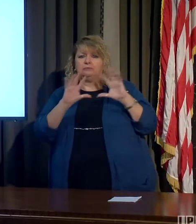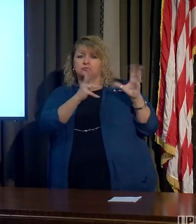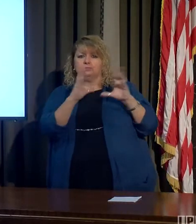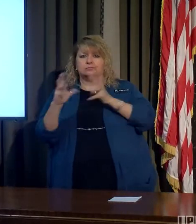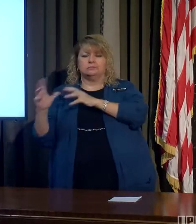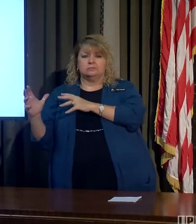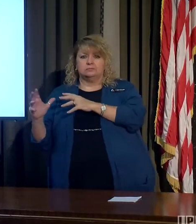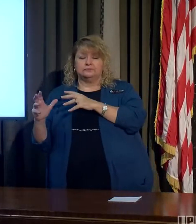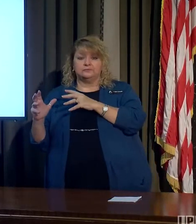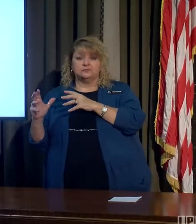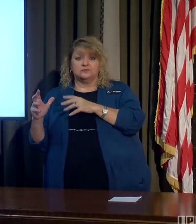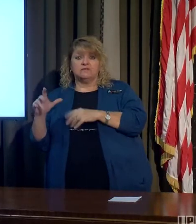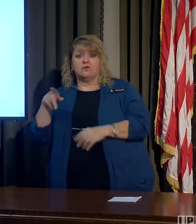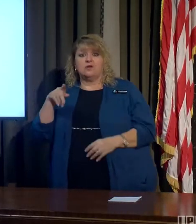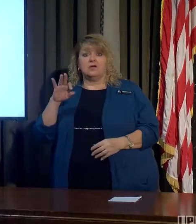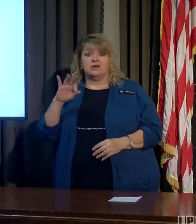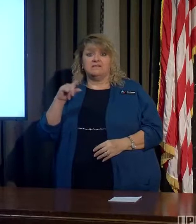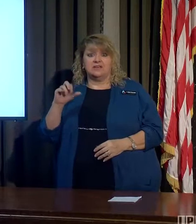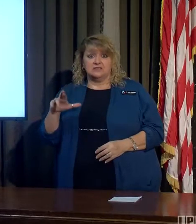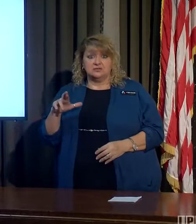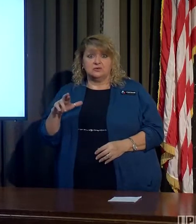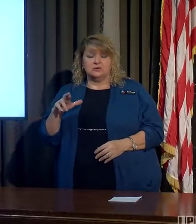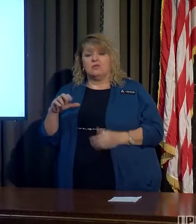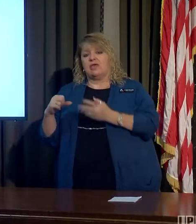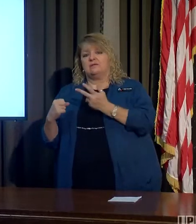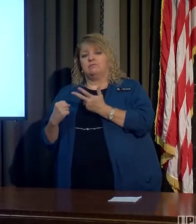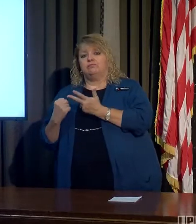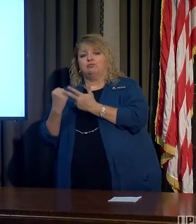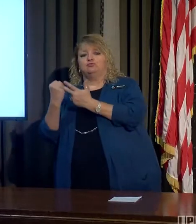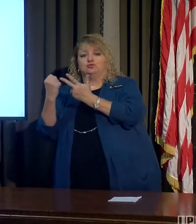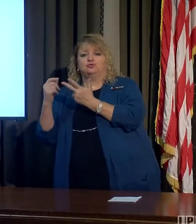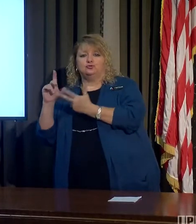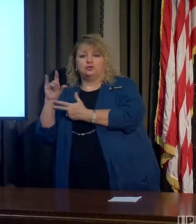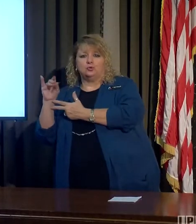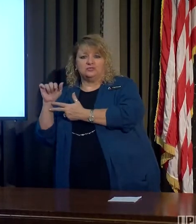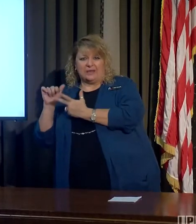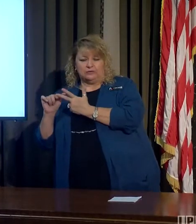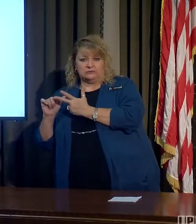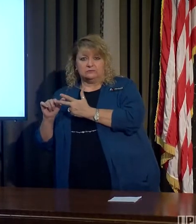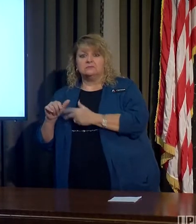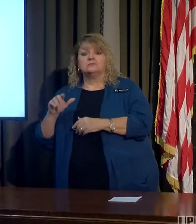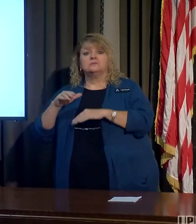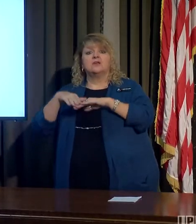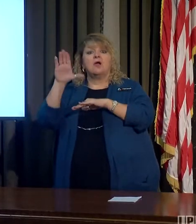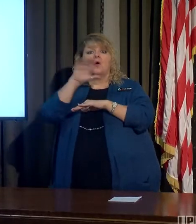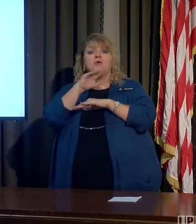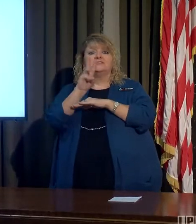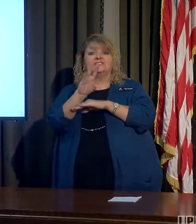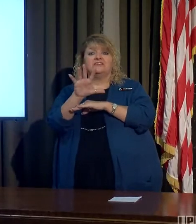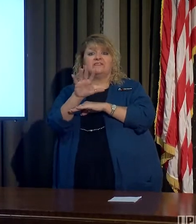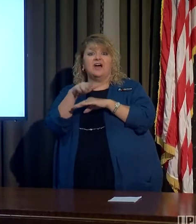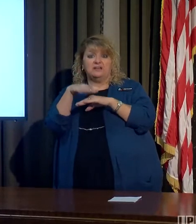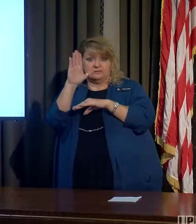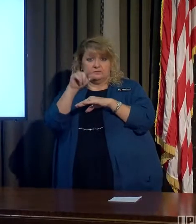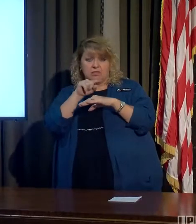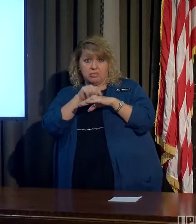Pfizer booster doses. Number 1, people who are 65 years of age and